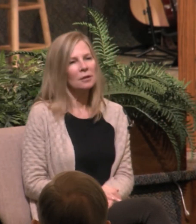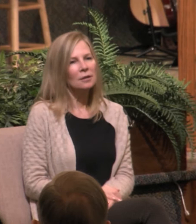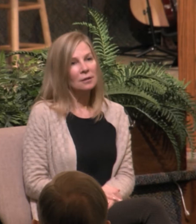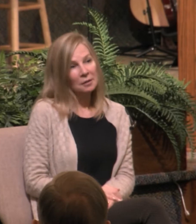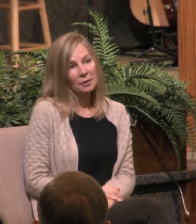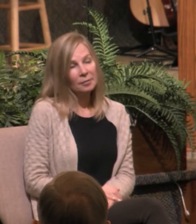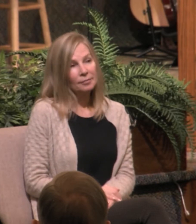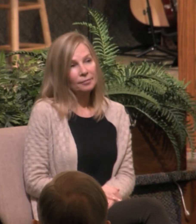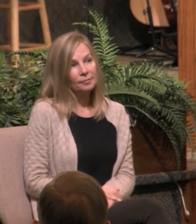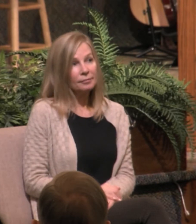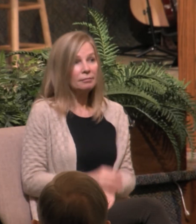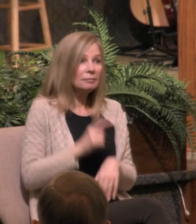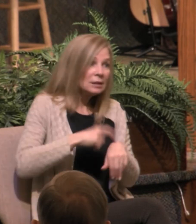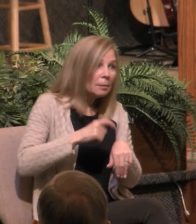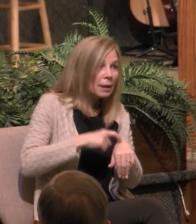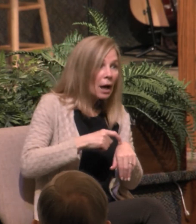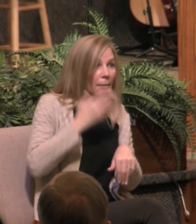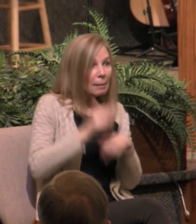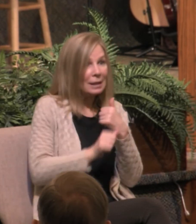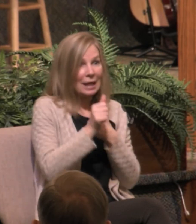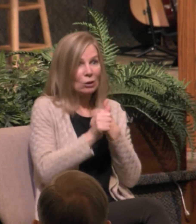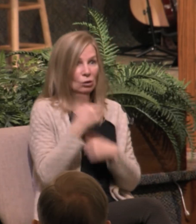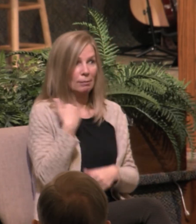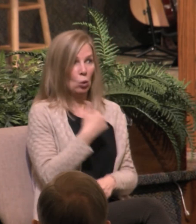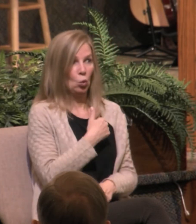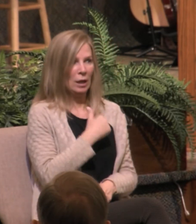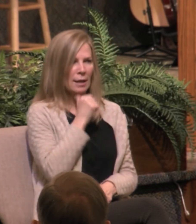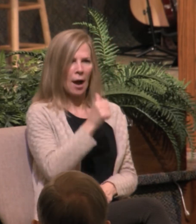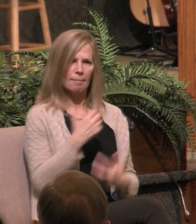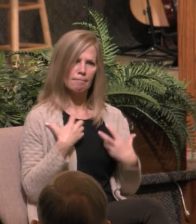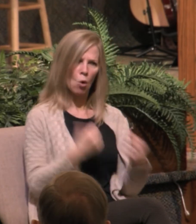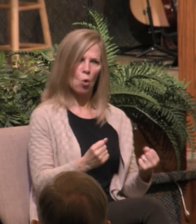Times when it could be dangerous, so we just shrink back.